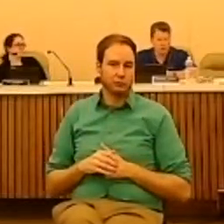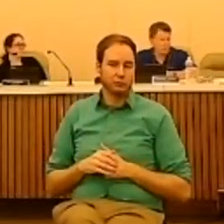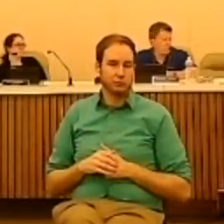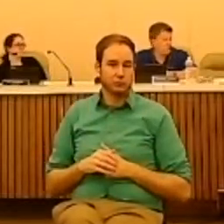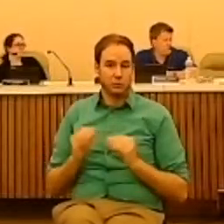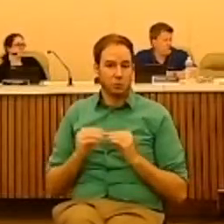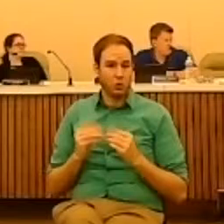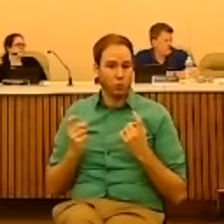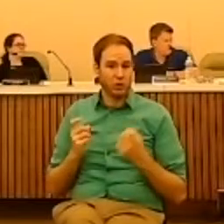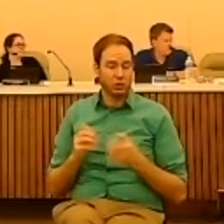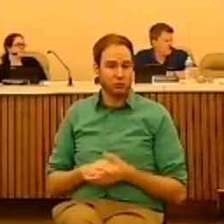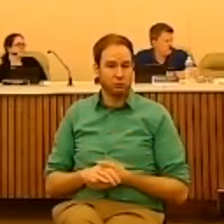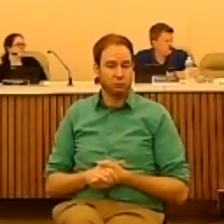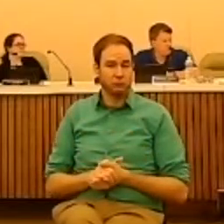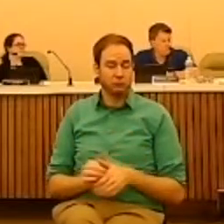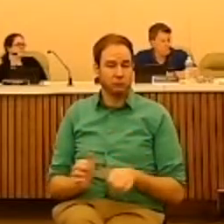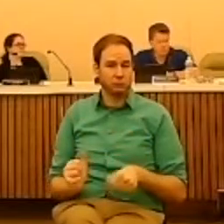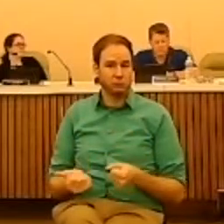Any other questions on that?